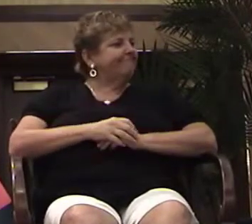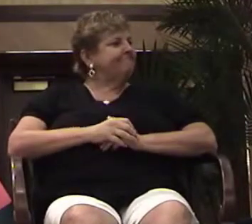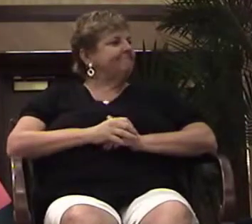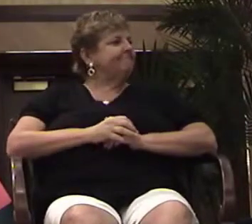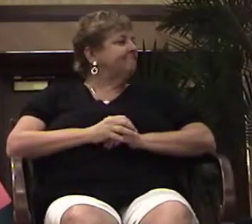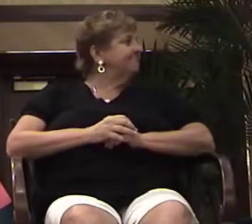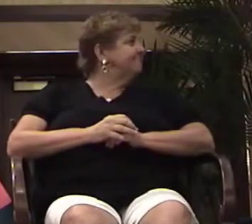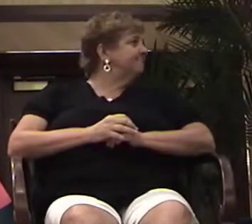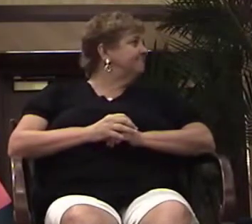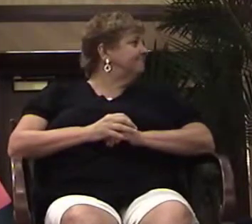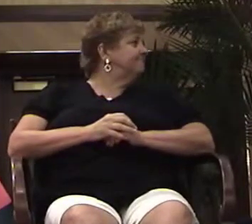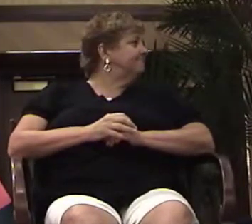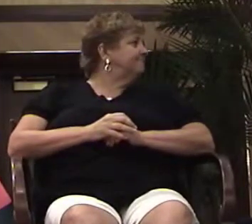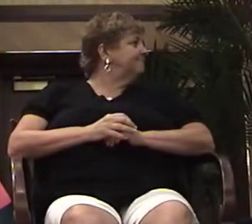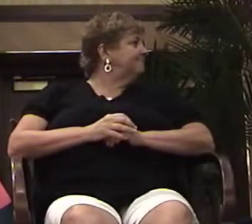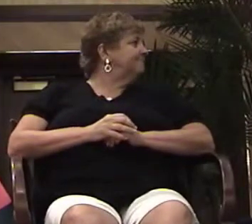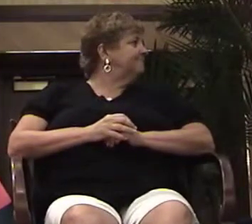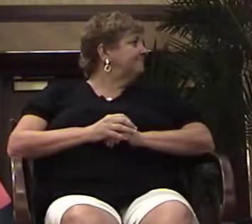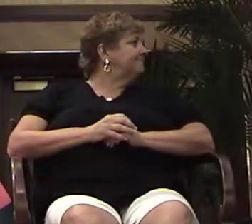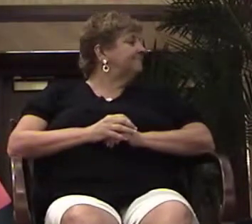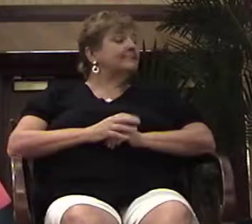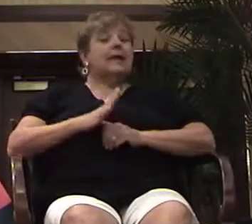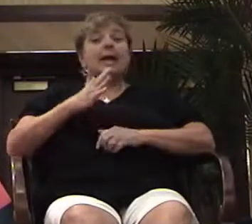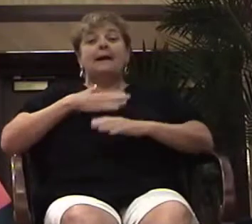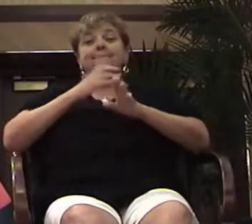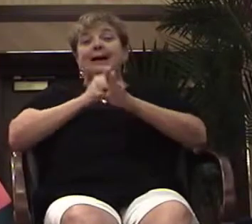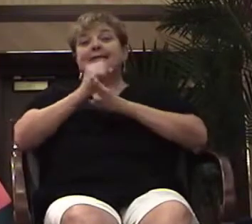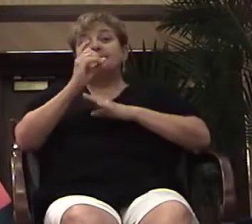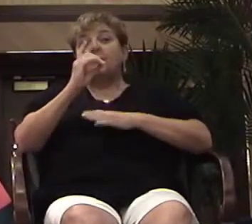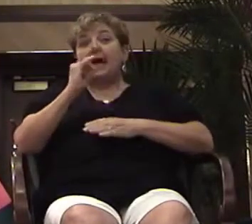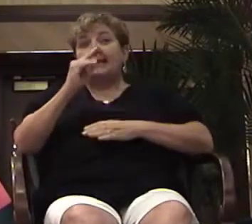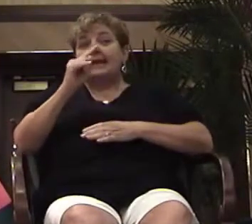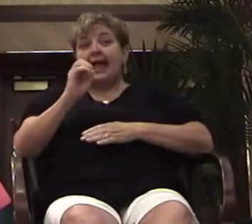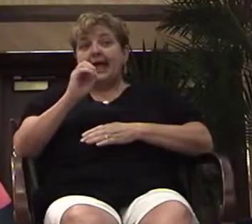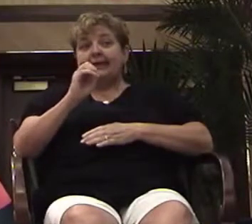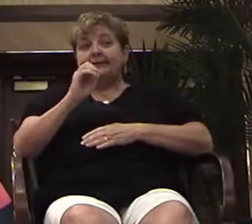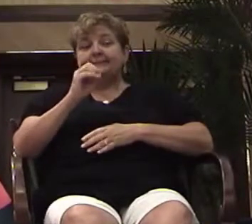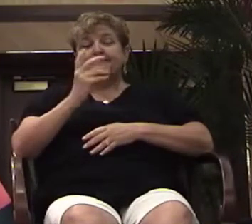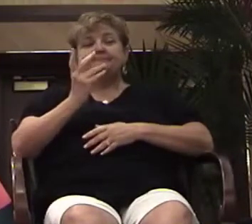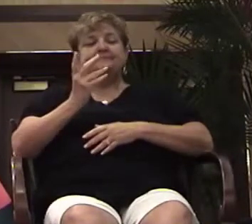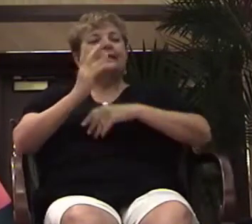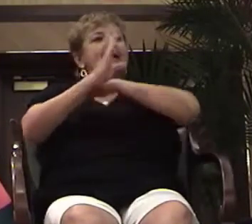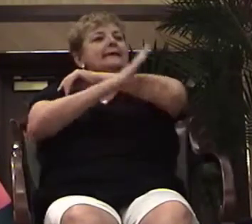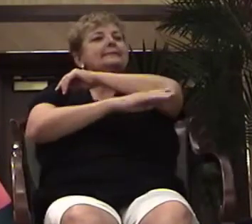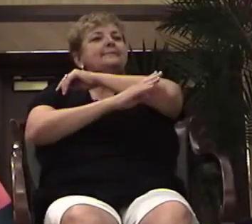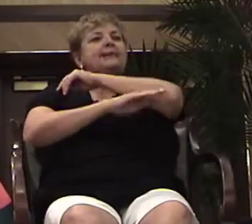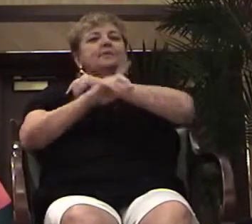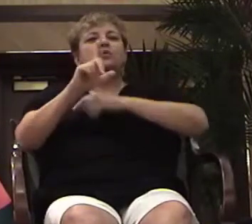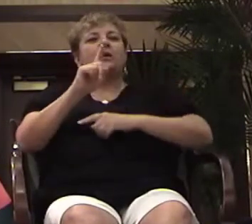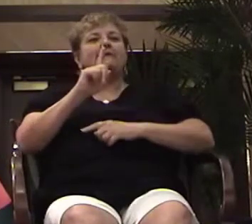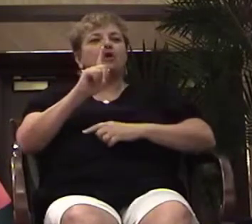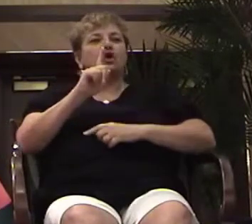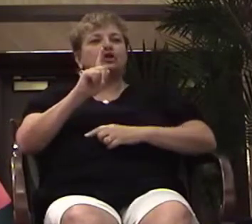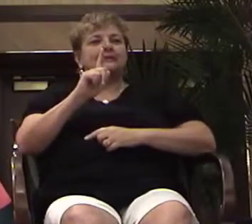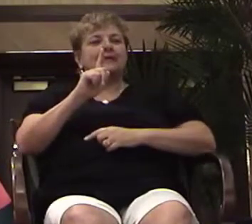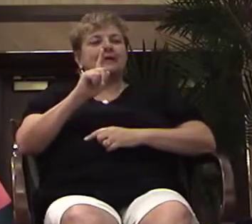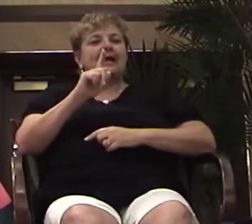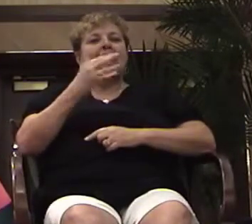it. My sobriety date is September the 21st,